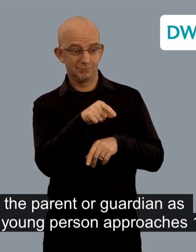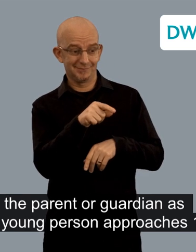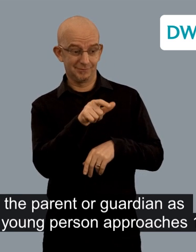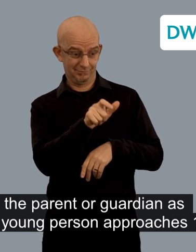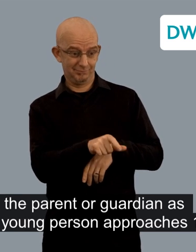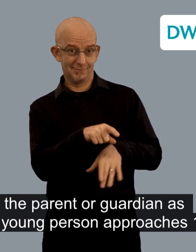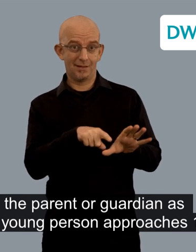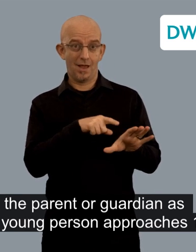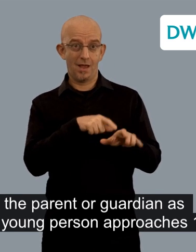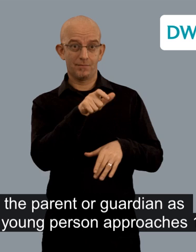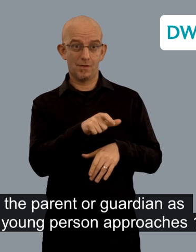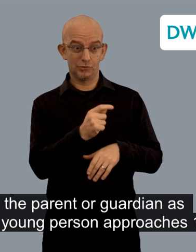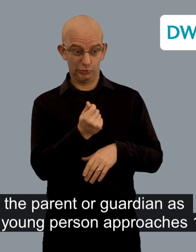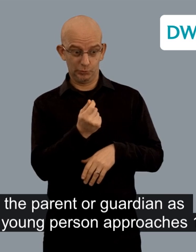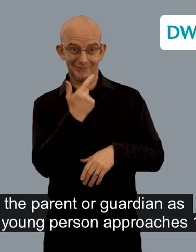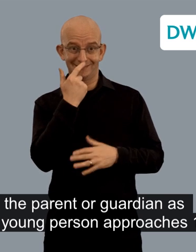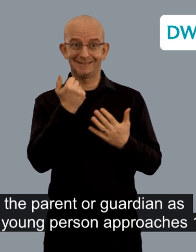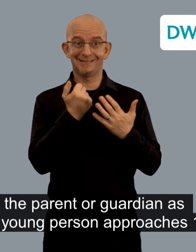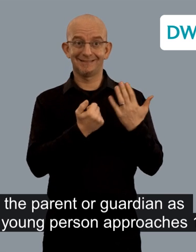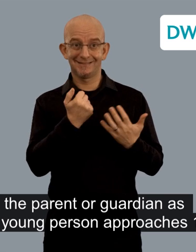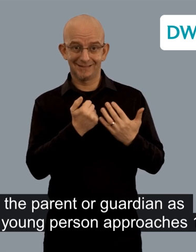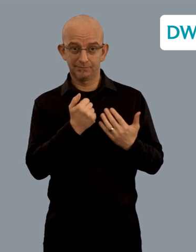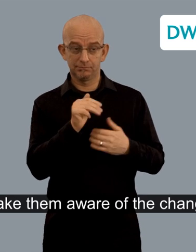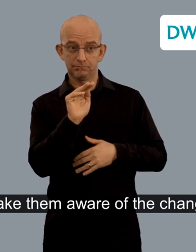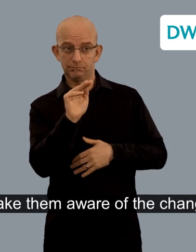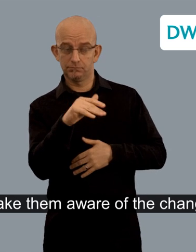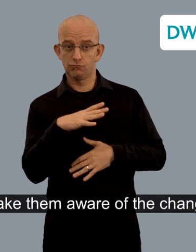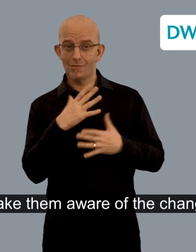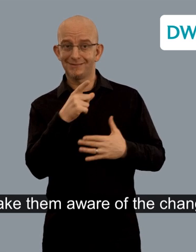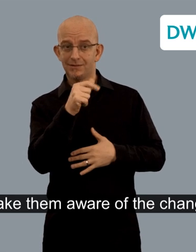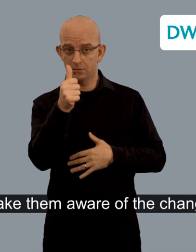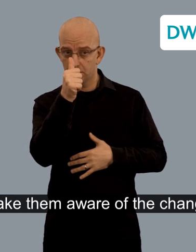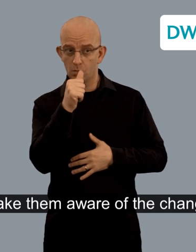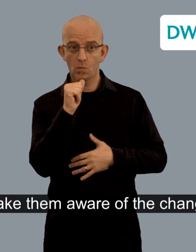young person approaches 16 to make them aware of the changes.